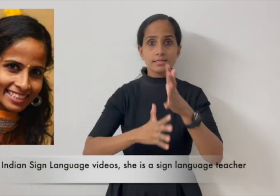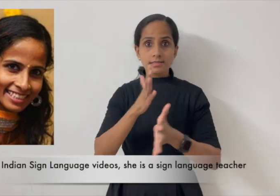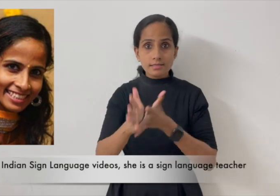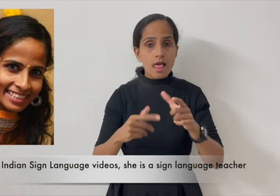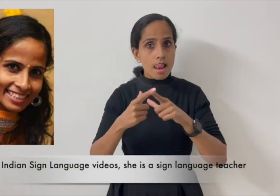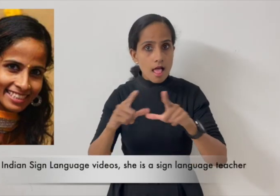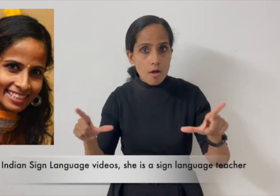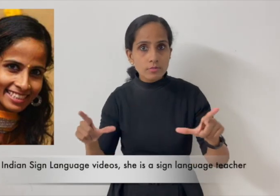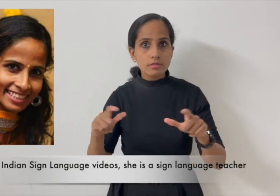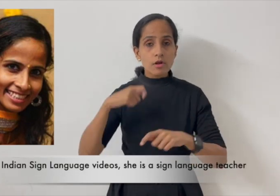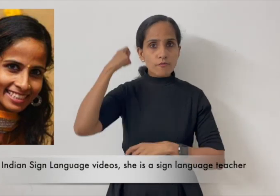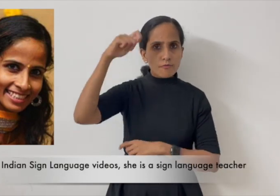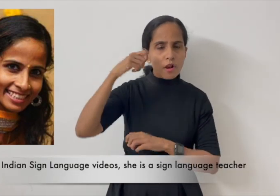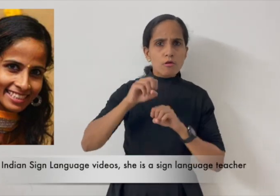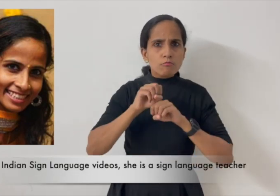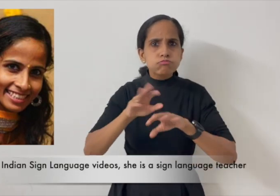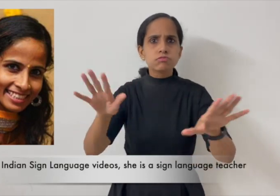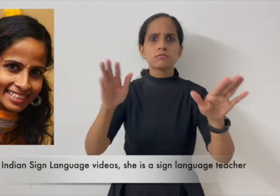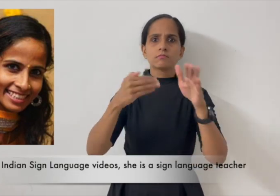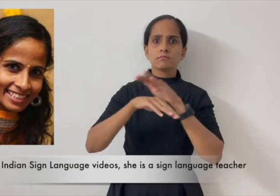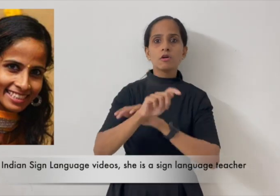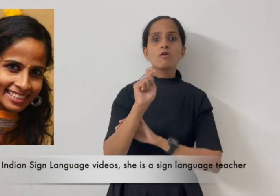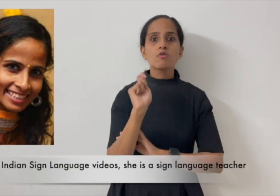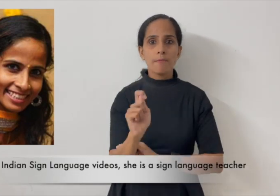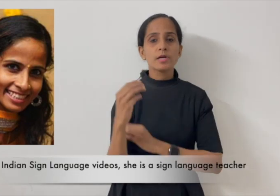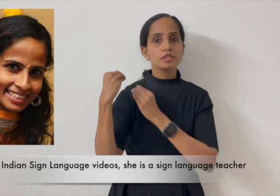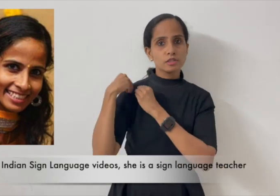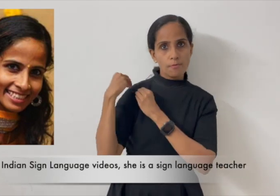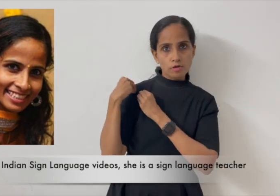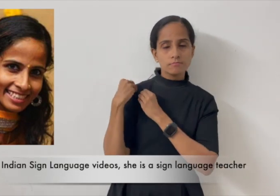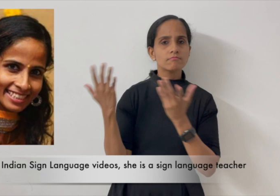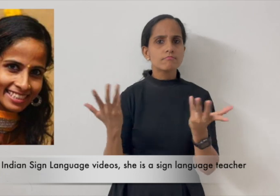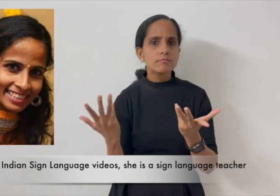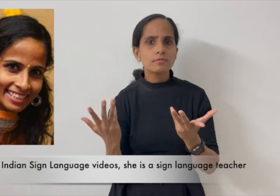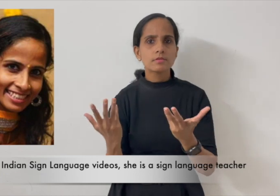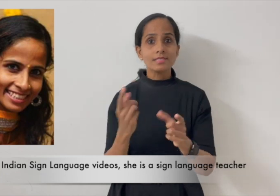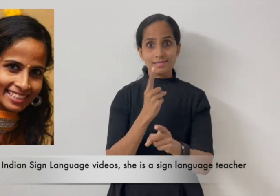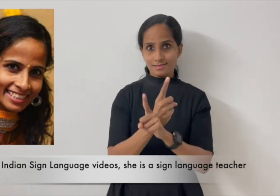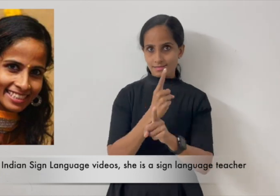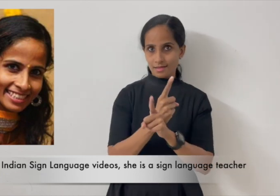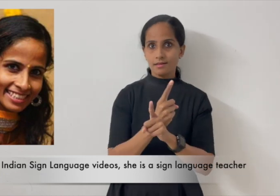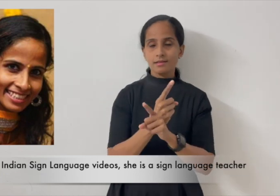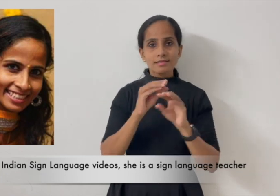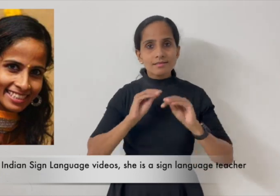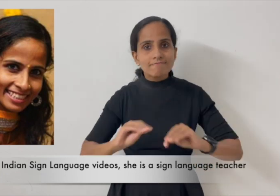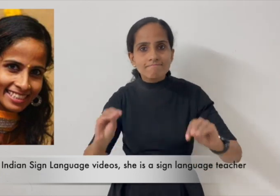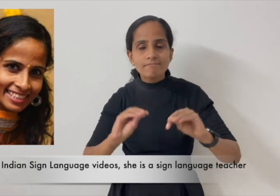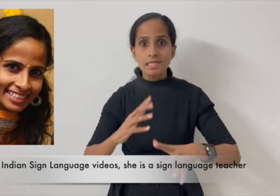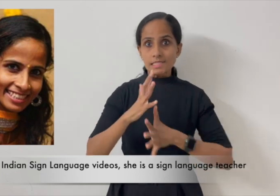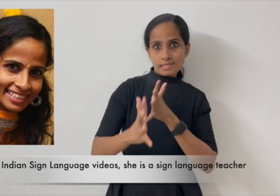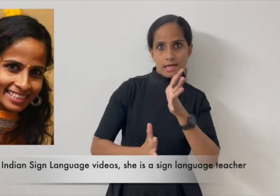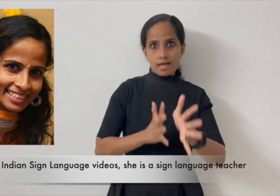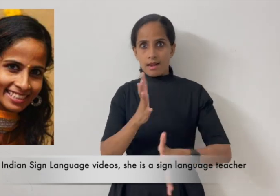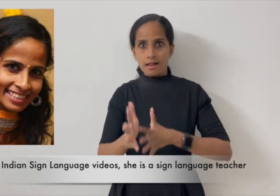In our Indian Sign Language videos, she is a sign language